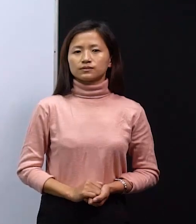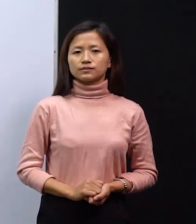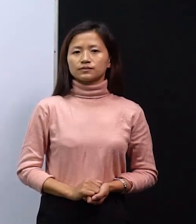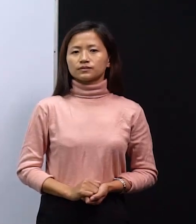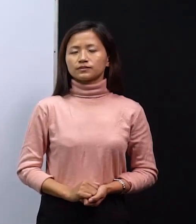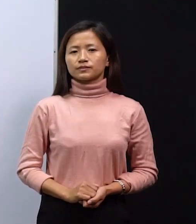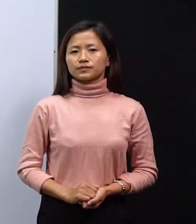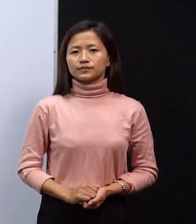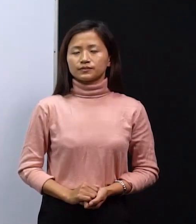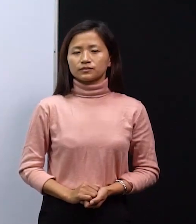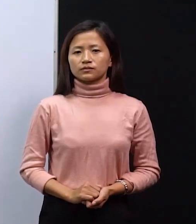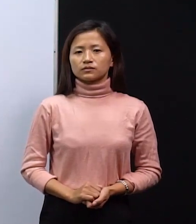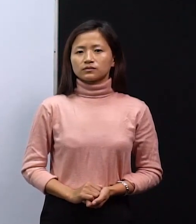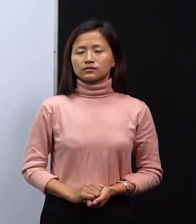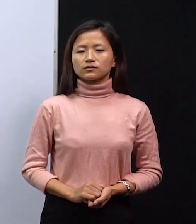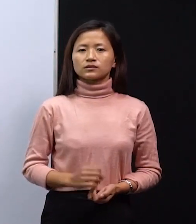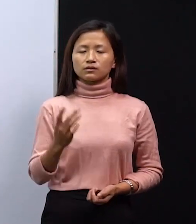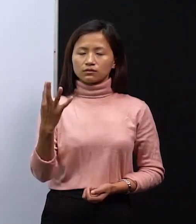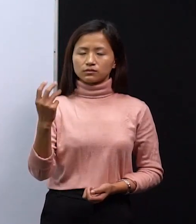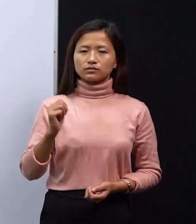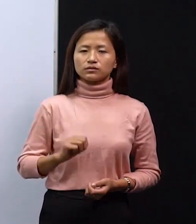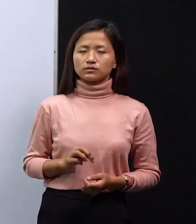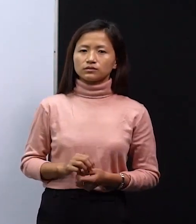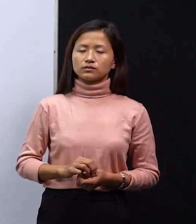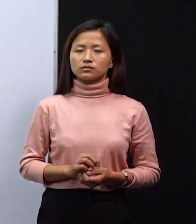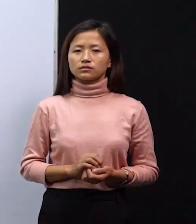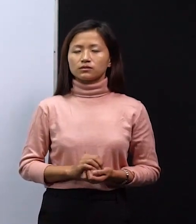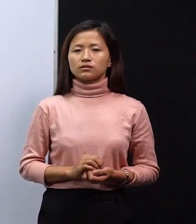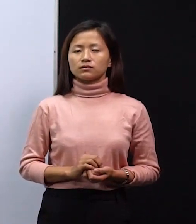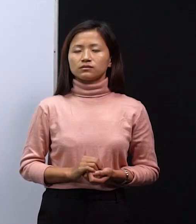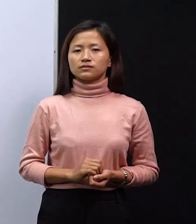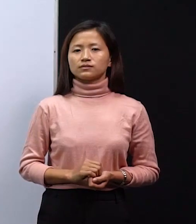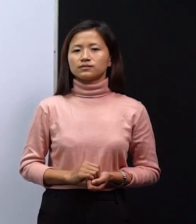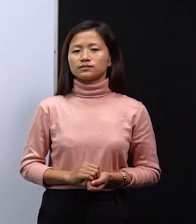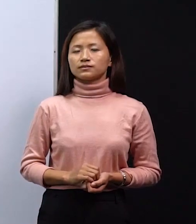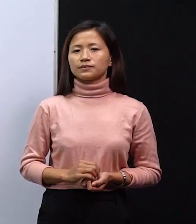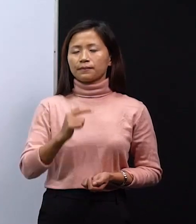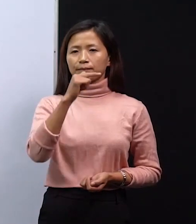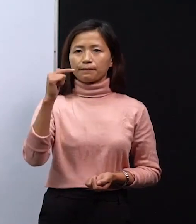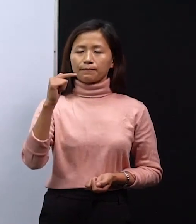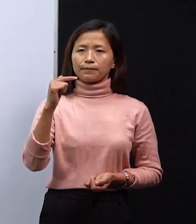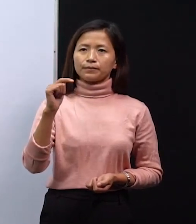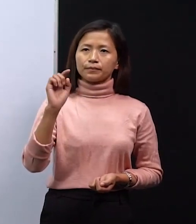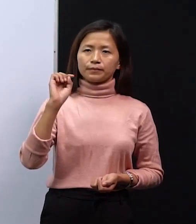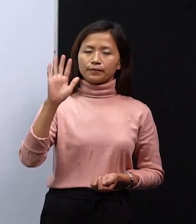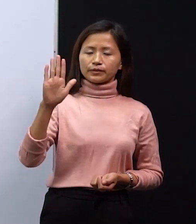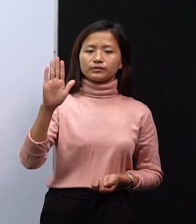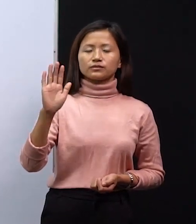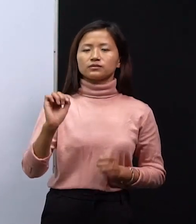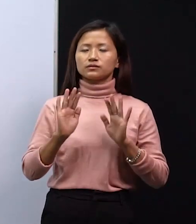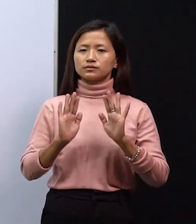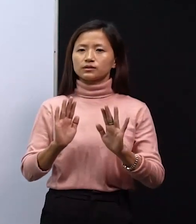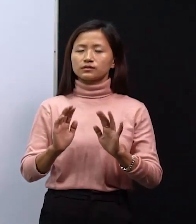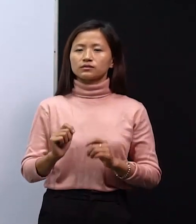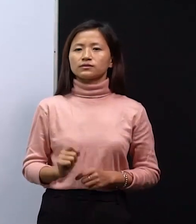is simple calculation now. This minus 5 will remain as it is,